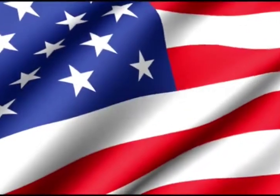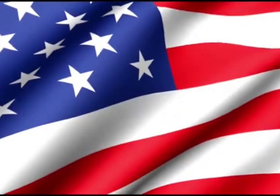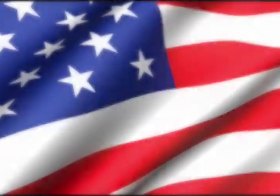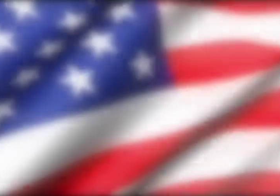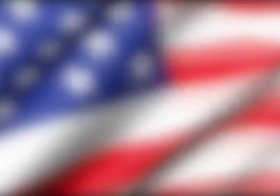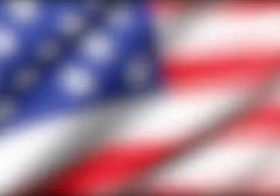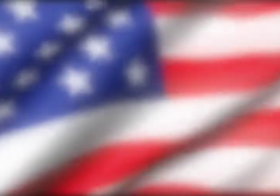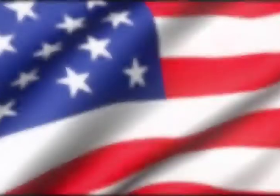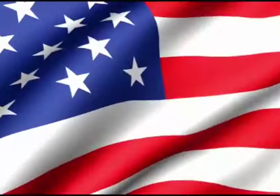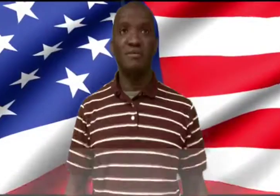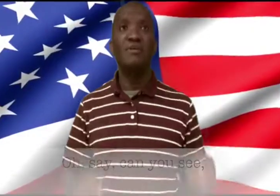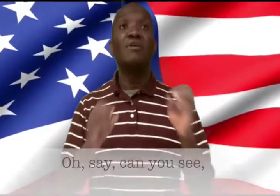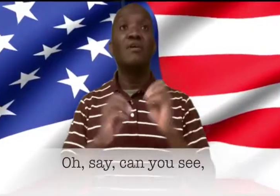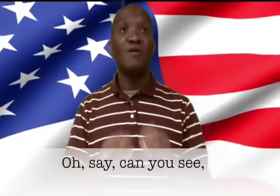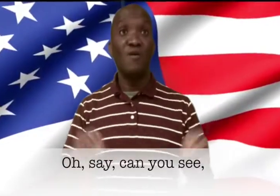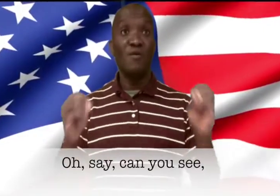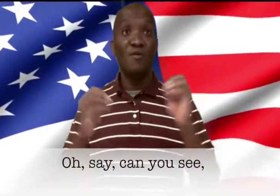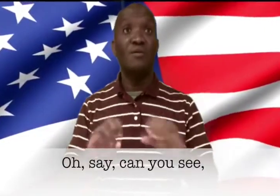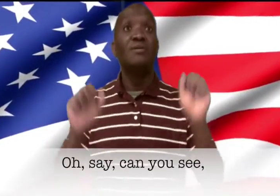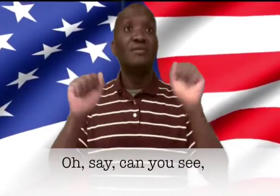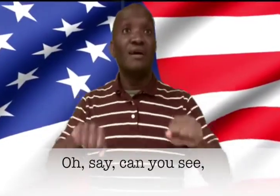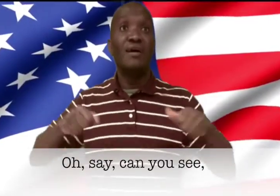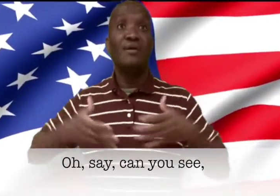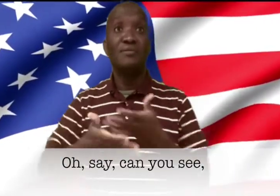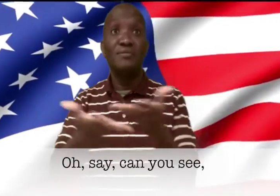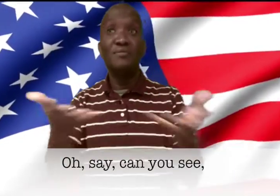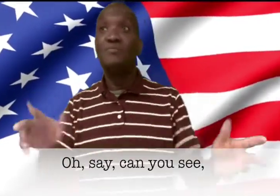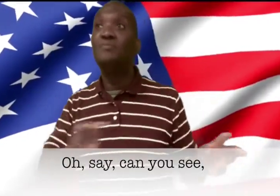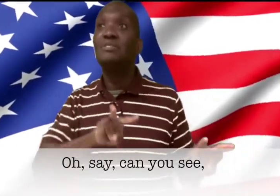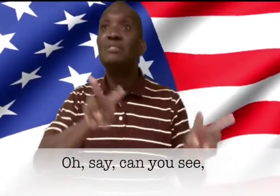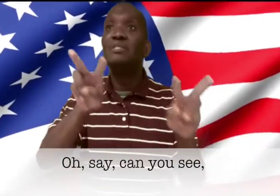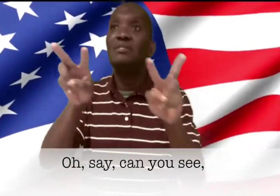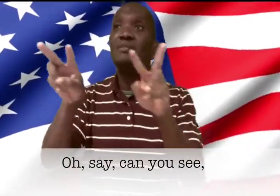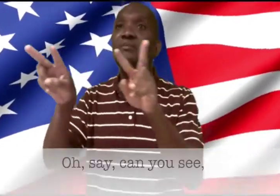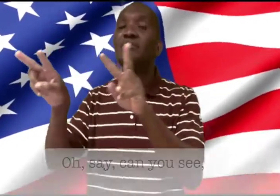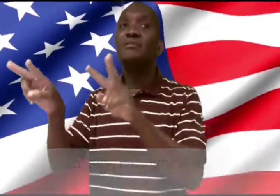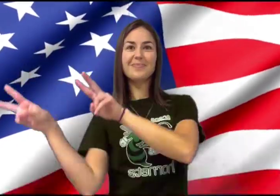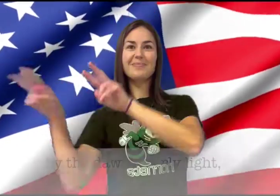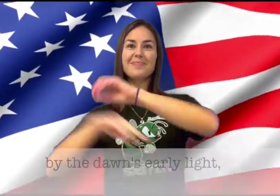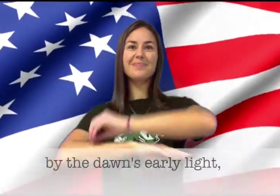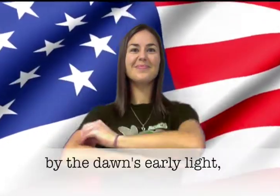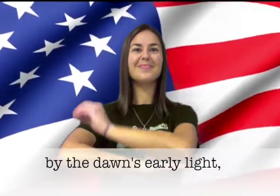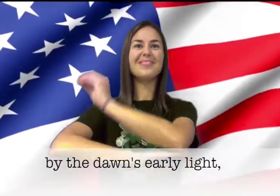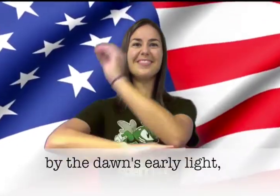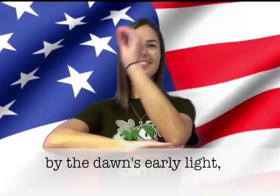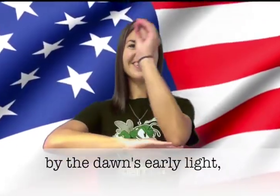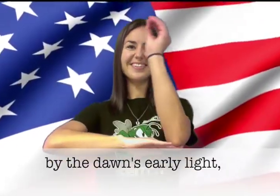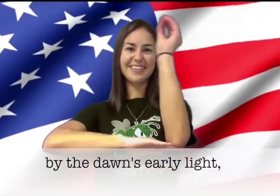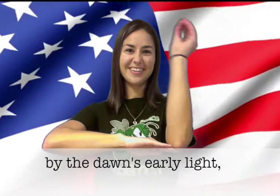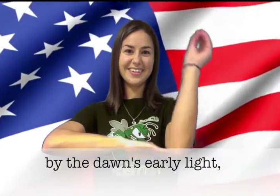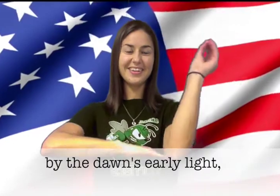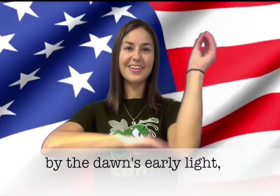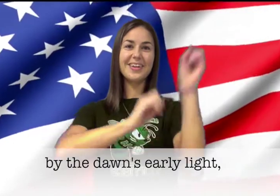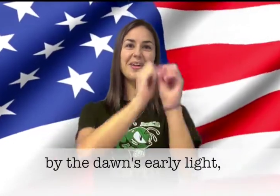Oh, say can you see, by the dawn's early